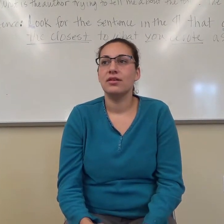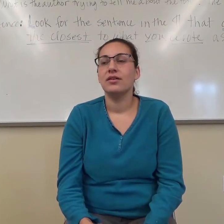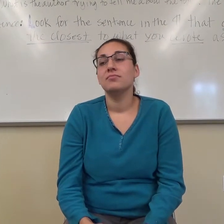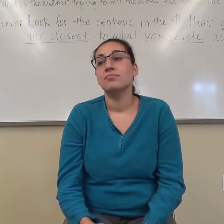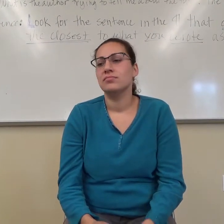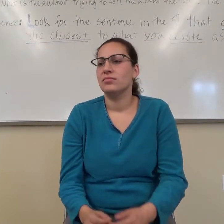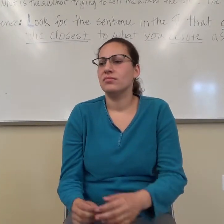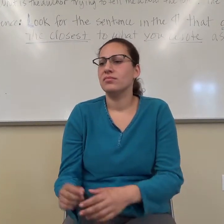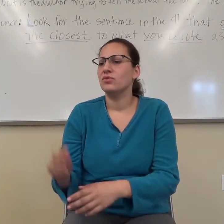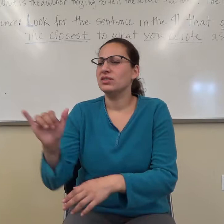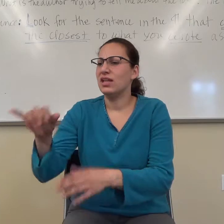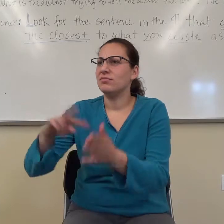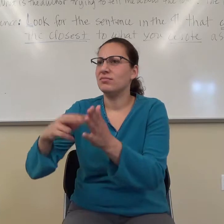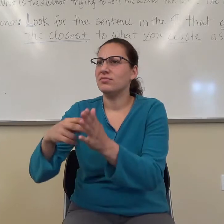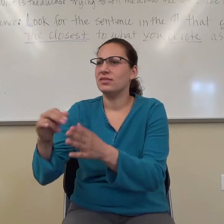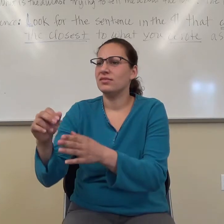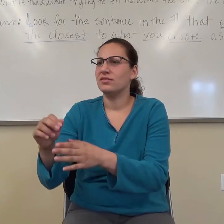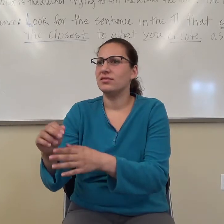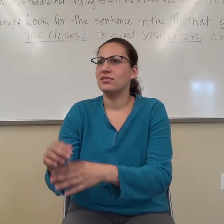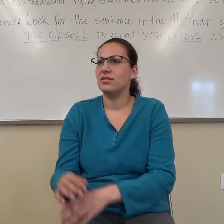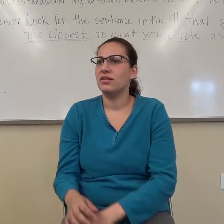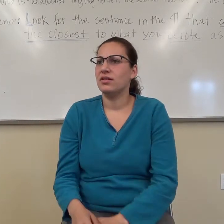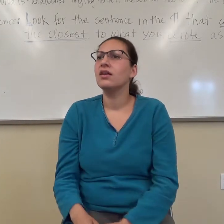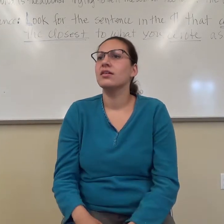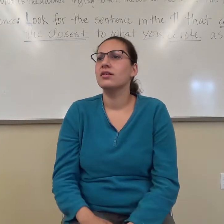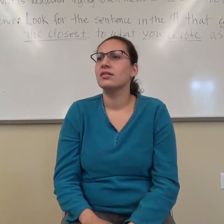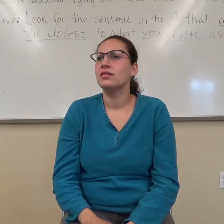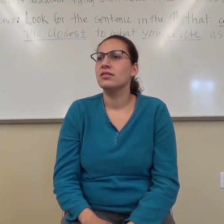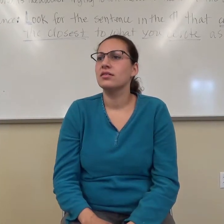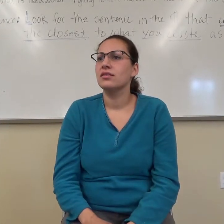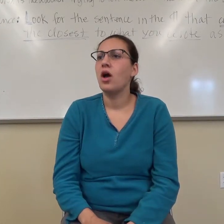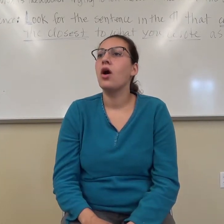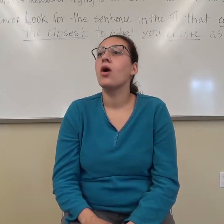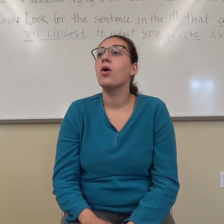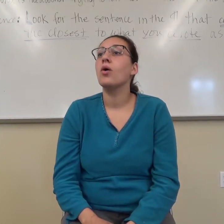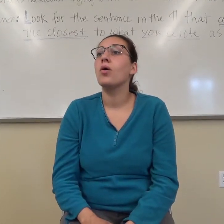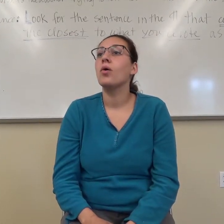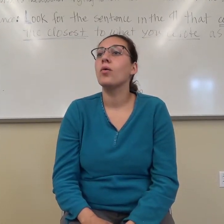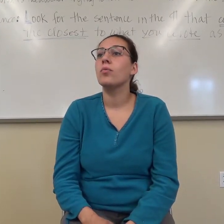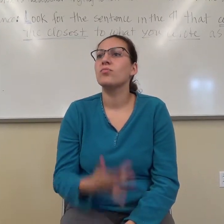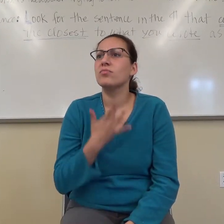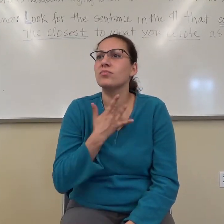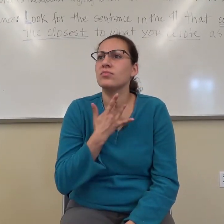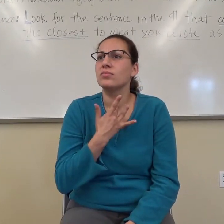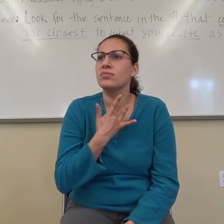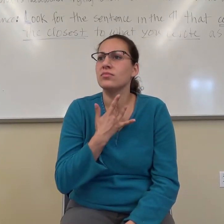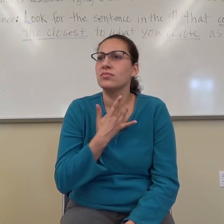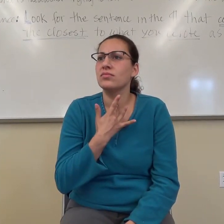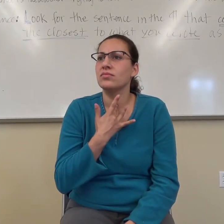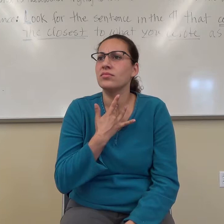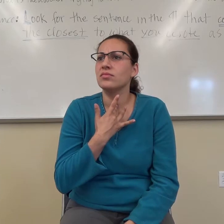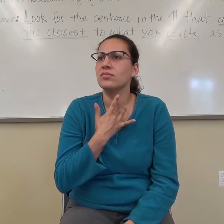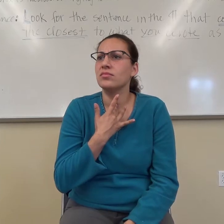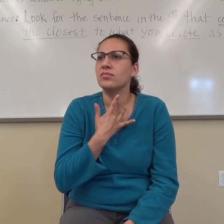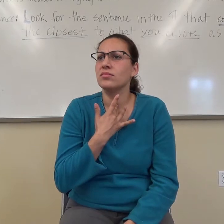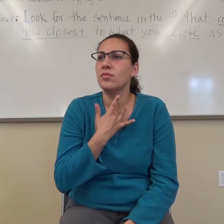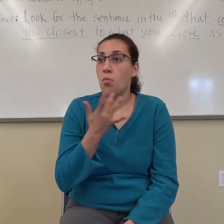pictures. But they would tie somebody up to it. They put a big piece of wood up, tie somebody up, and set them on fire. That was